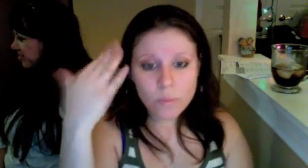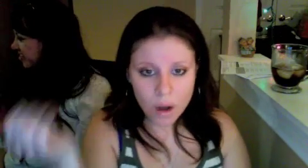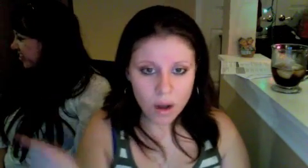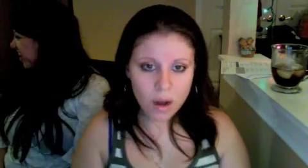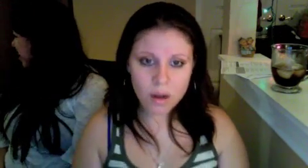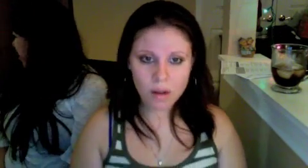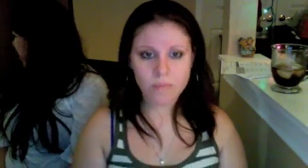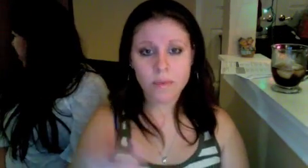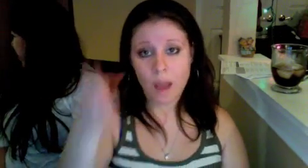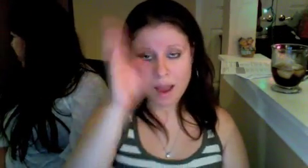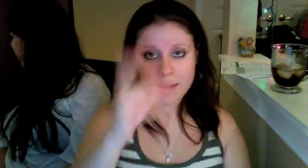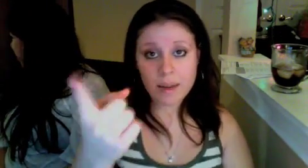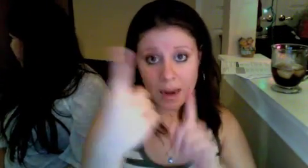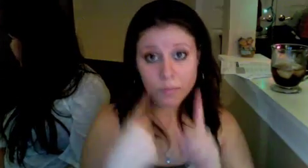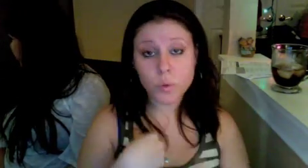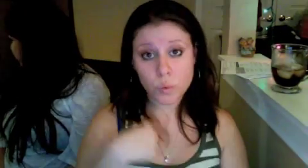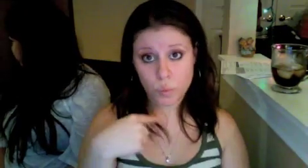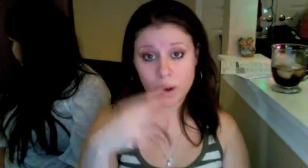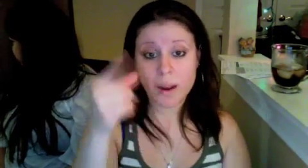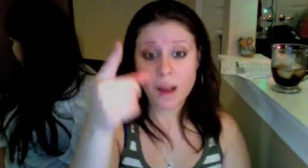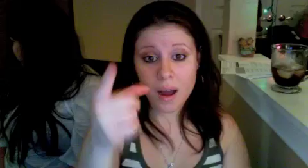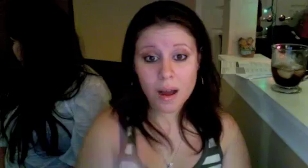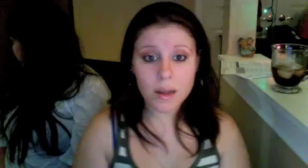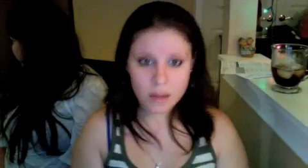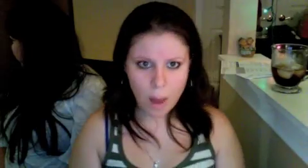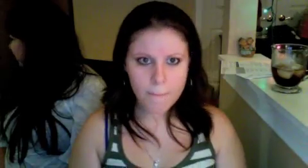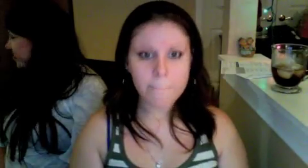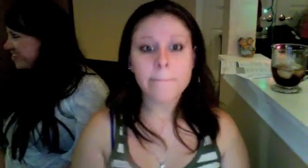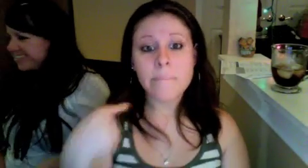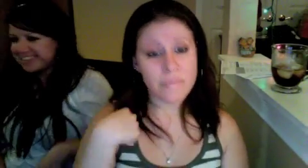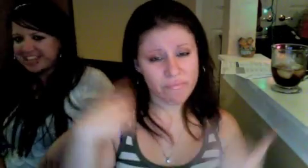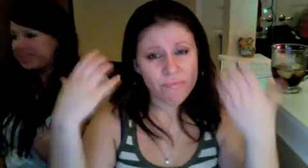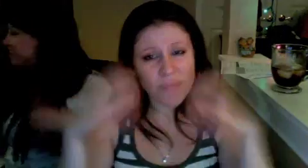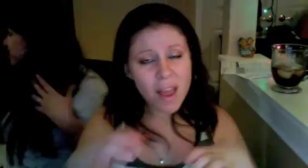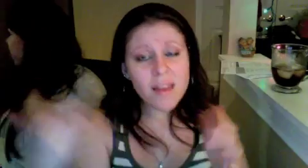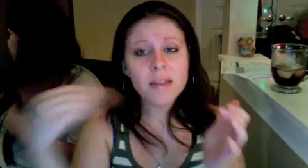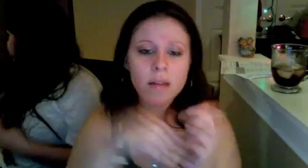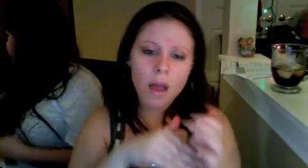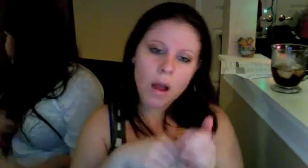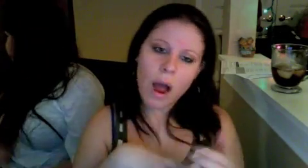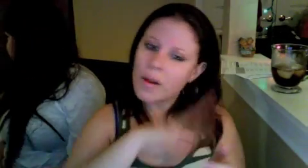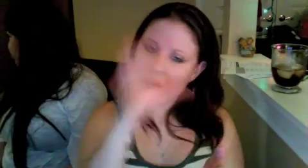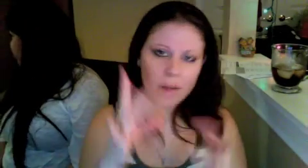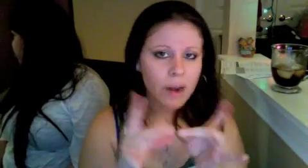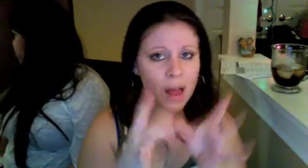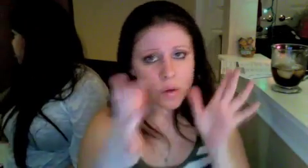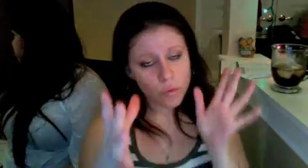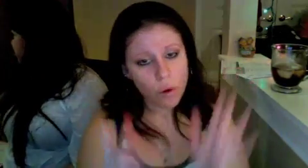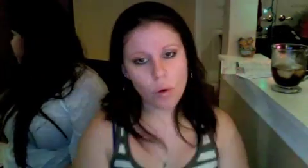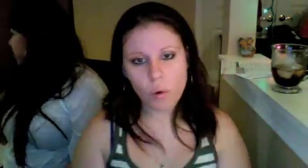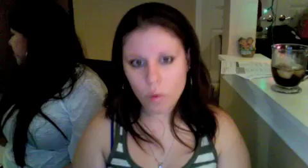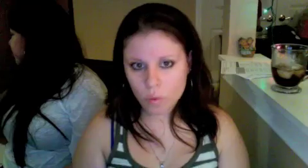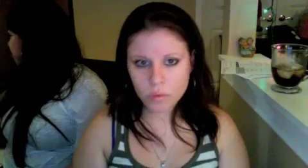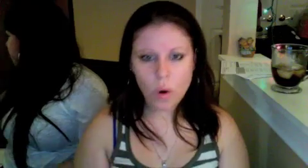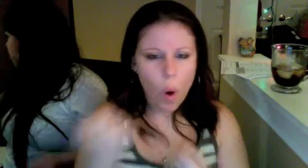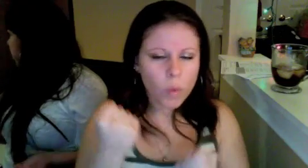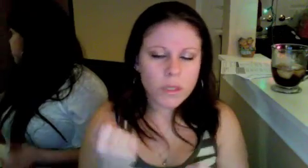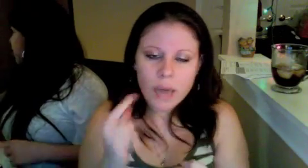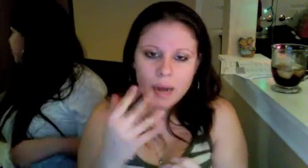why God came between you and I. If I had the chance again, I'd never let you go. Hold tight to your